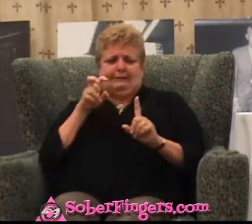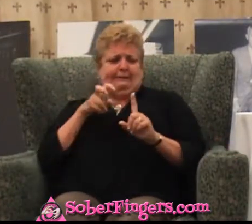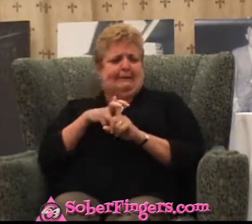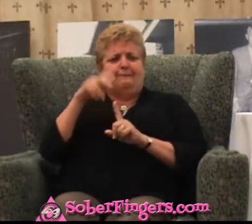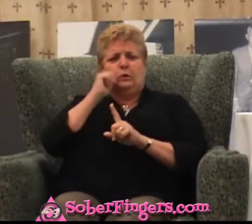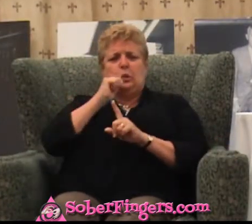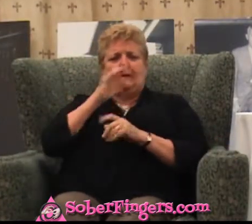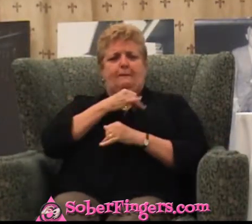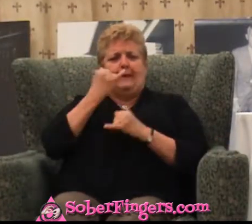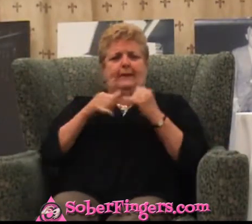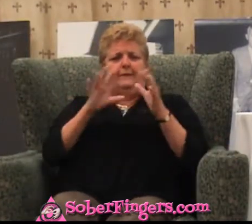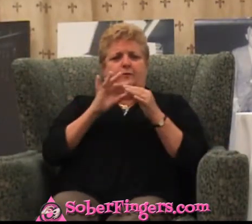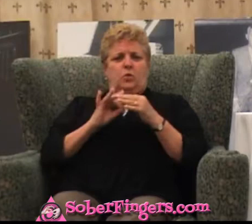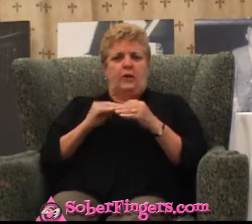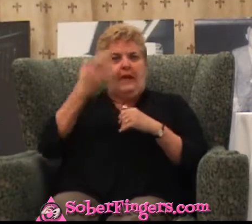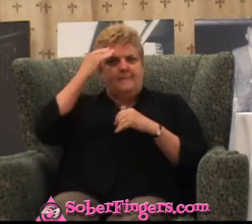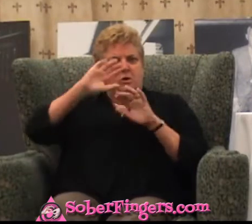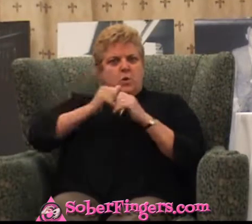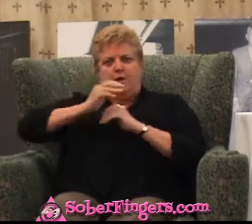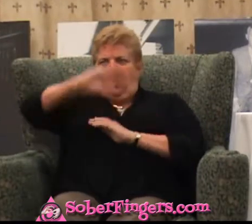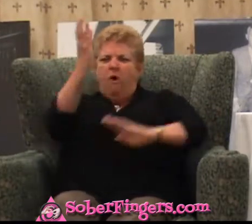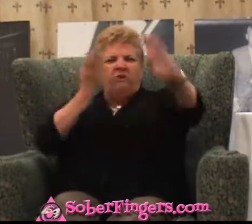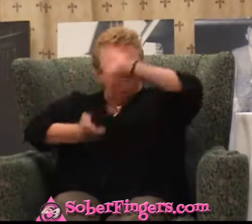They just knew karate. Hi!